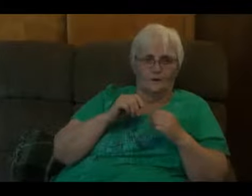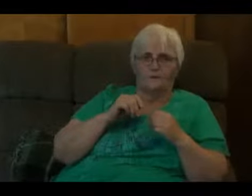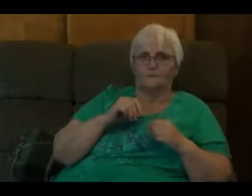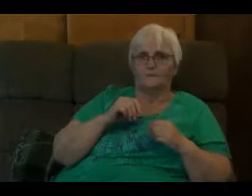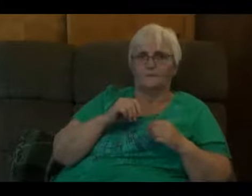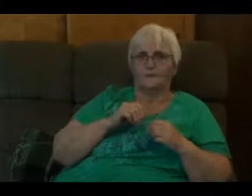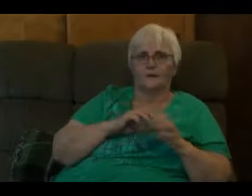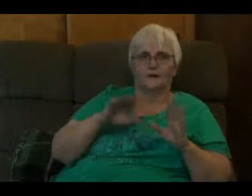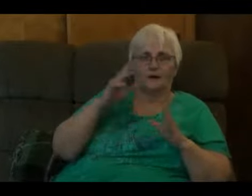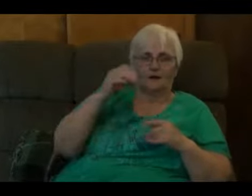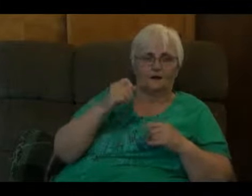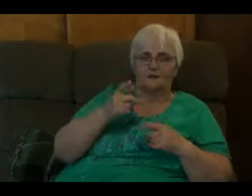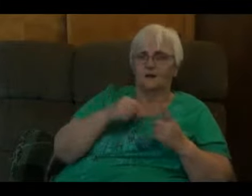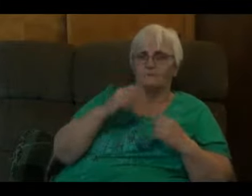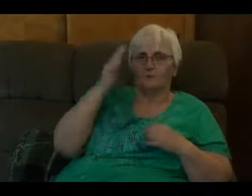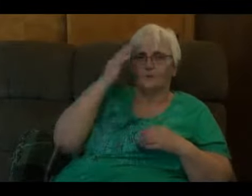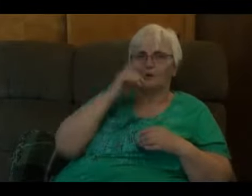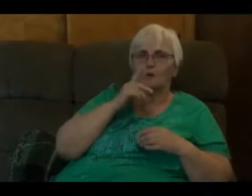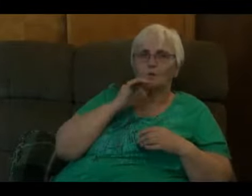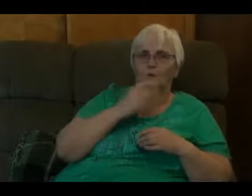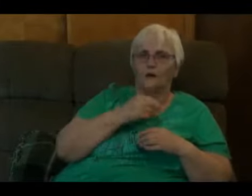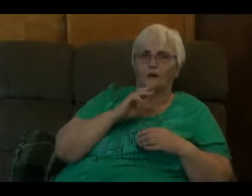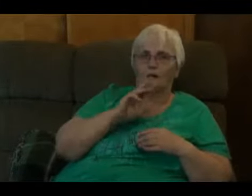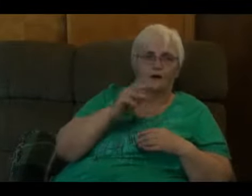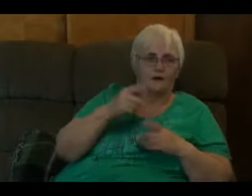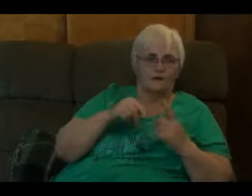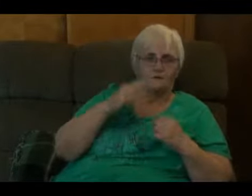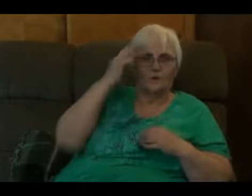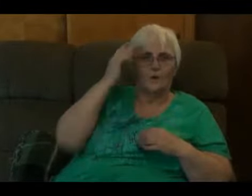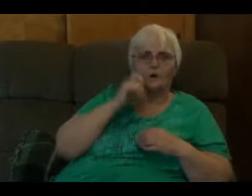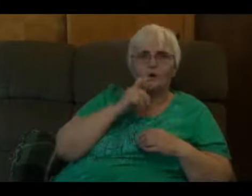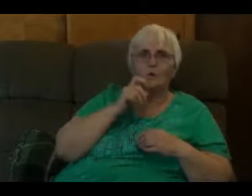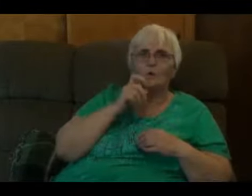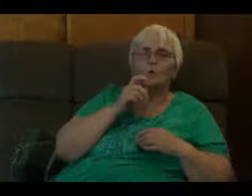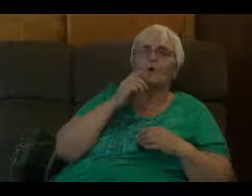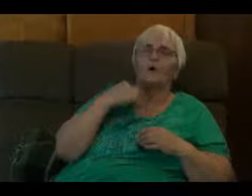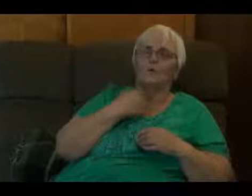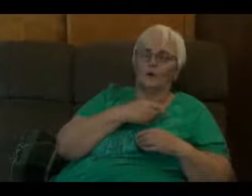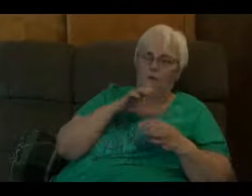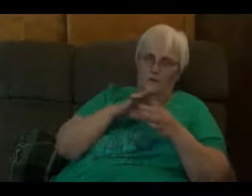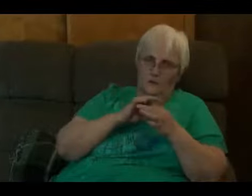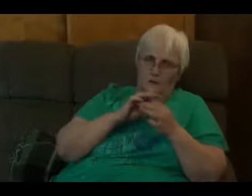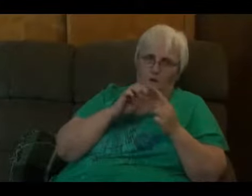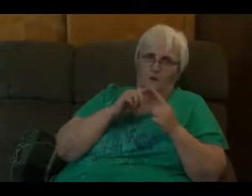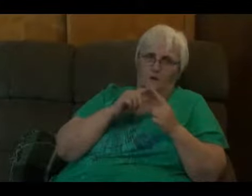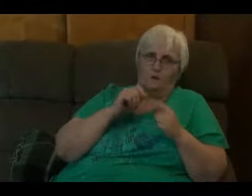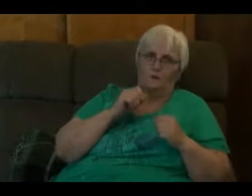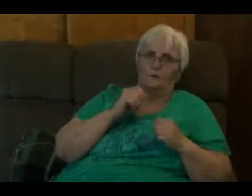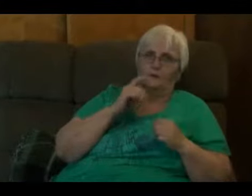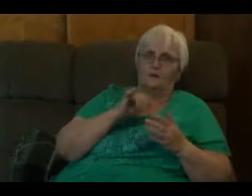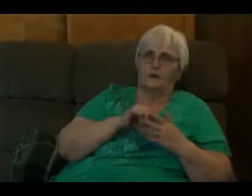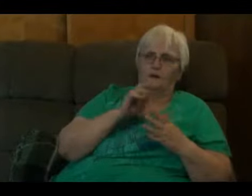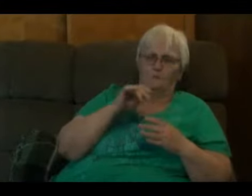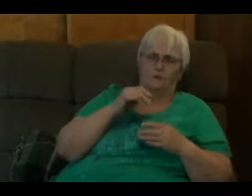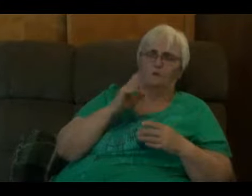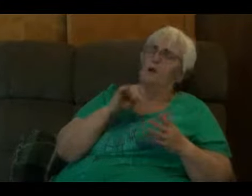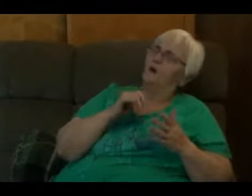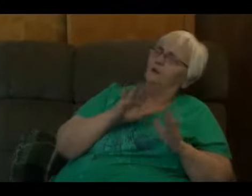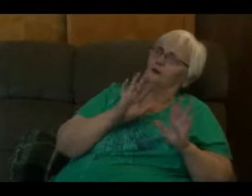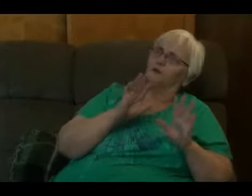Clarity doesn't come from knowing who we are. It comes from knowing whose we are. When I said that to Ben, he goes, wow, that's great. Did you make that